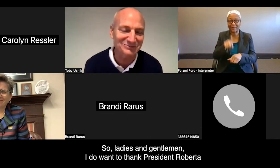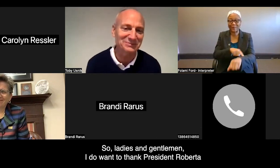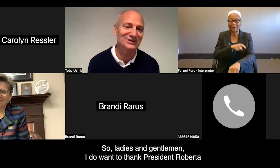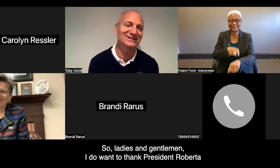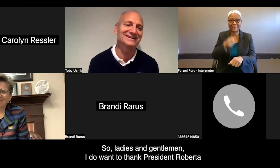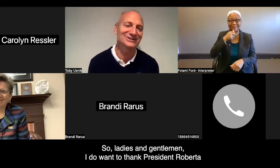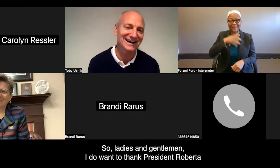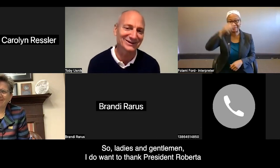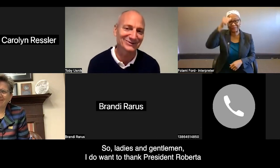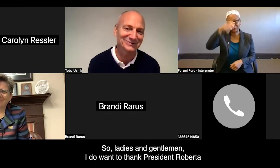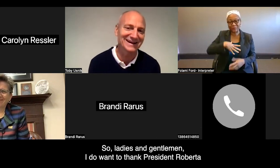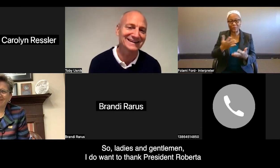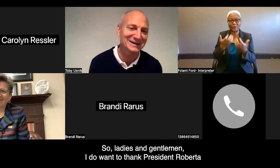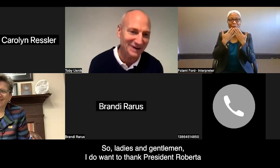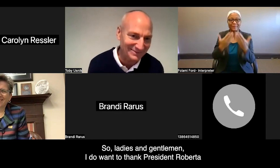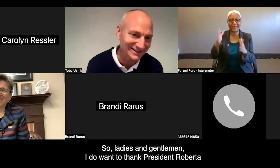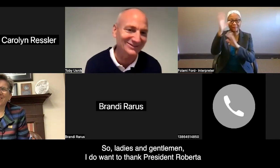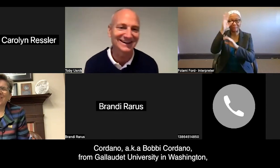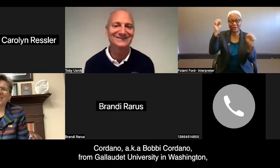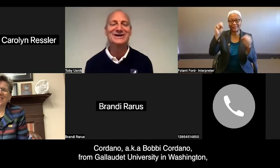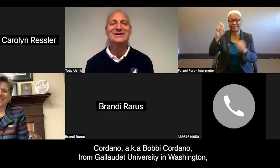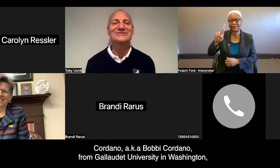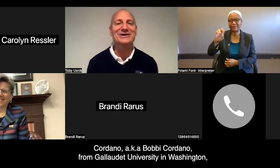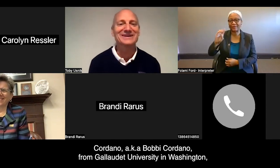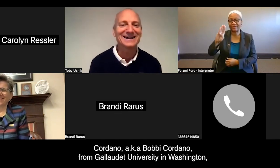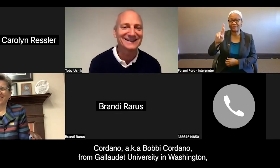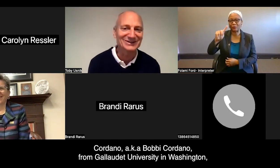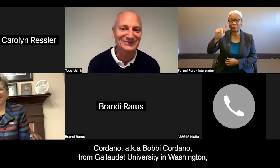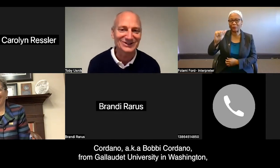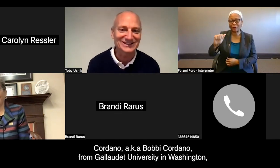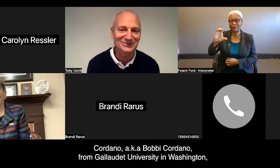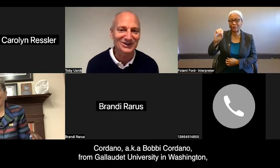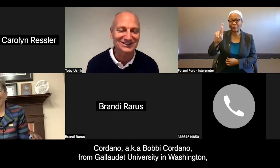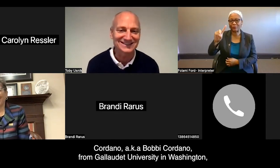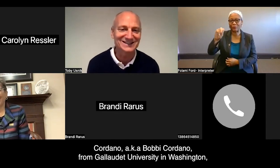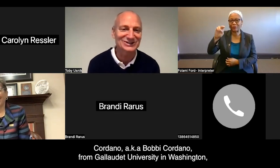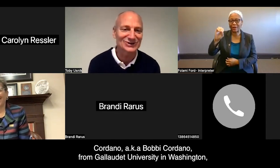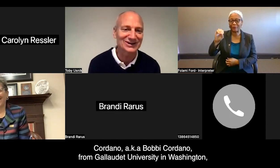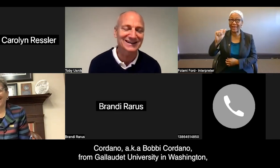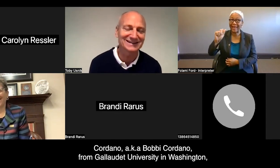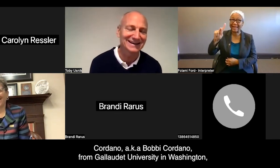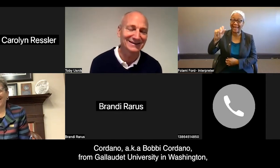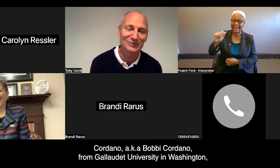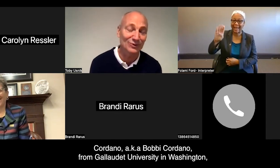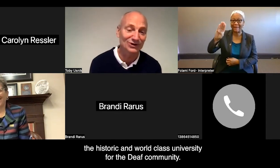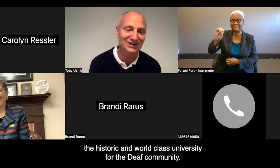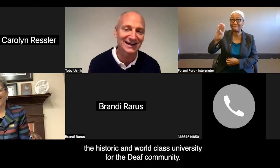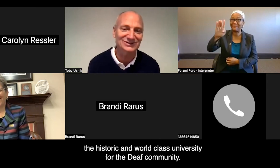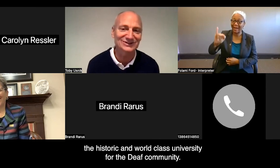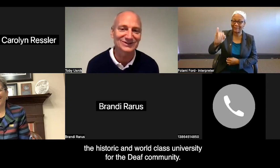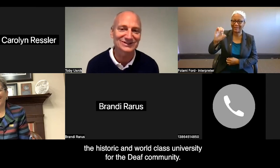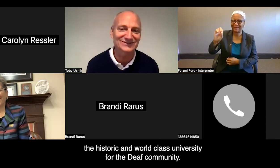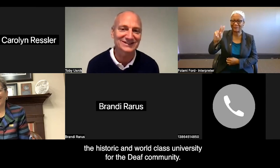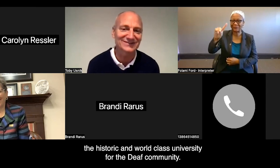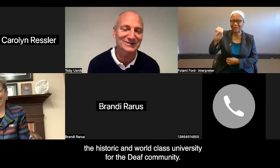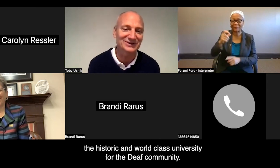President Roberta Cordano, aka Bobby Cordano, from Gallaudet University in Washington, the historic and world-class